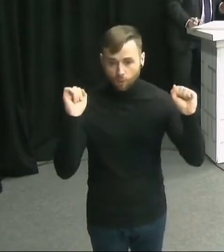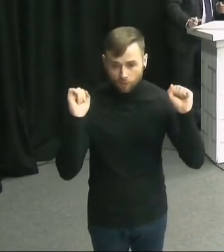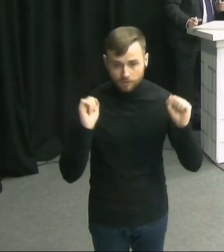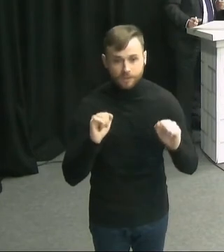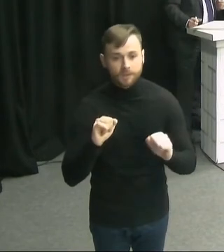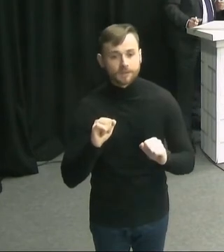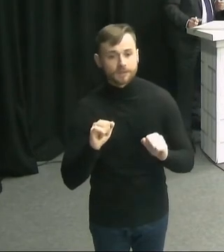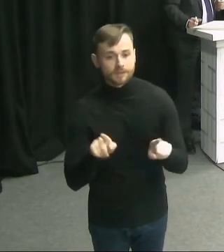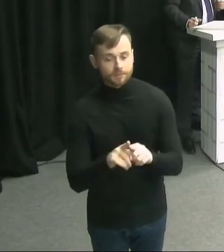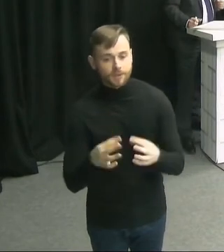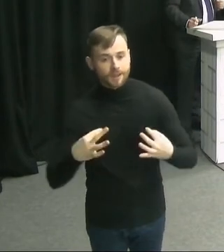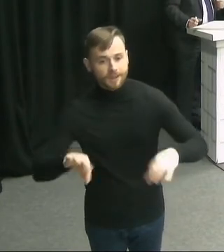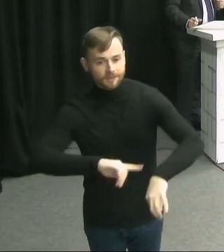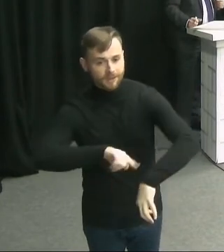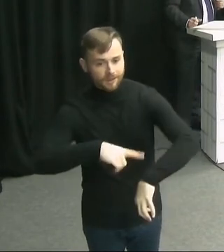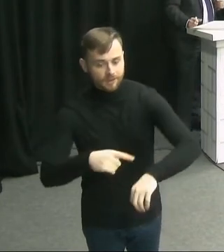The third statement.